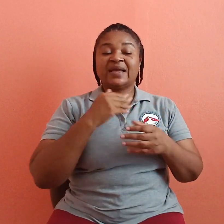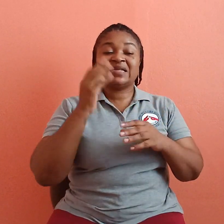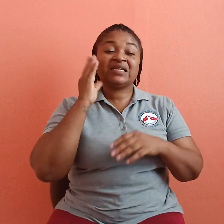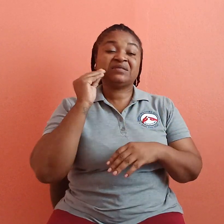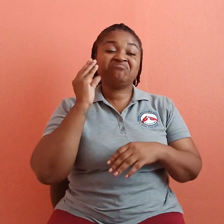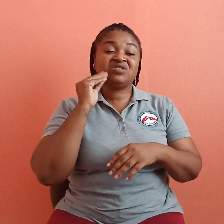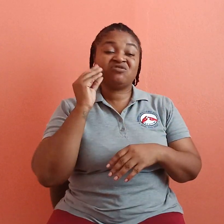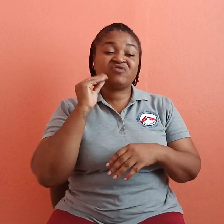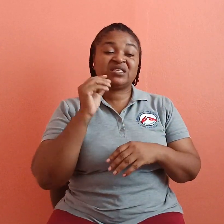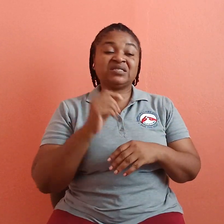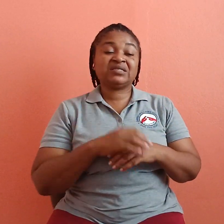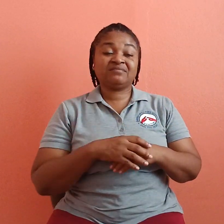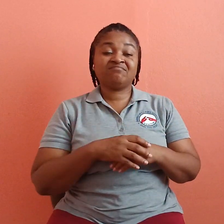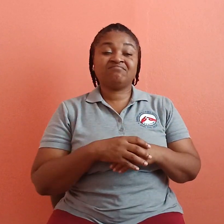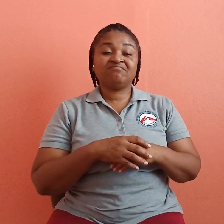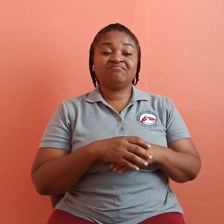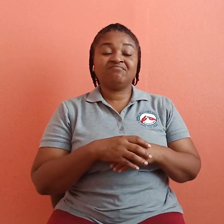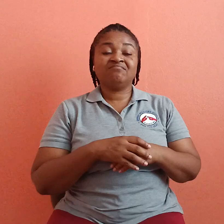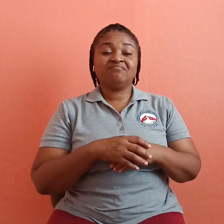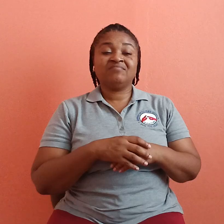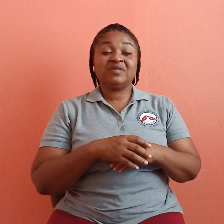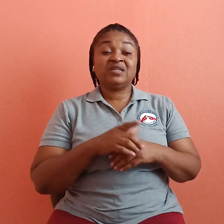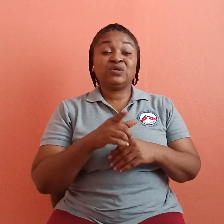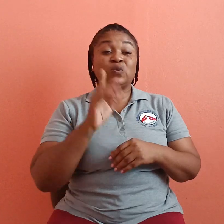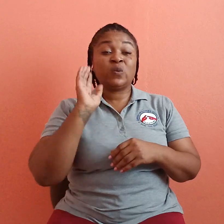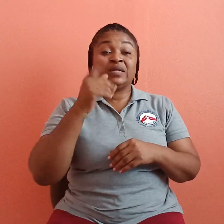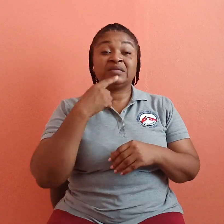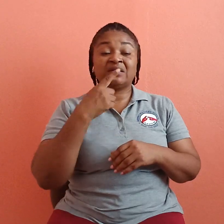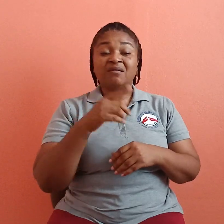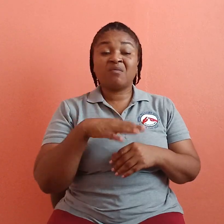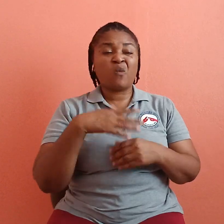And you would tell them what projects you did.